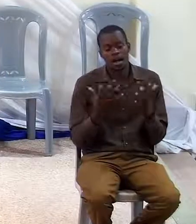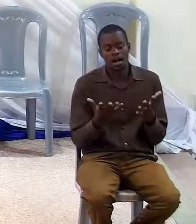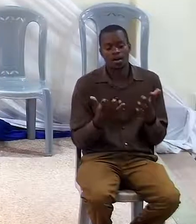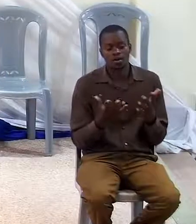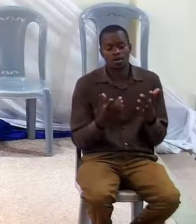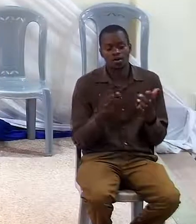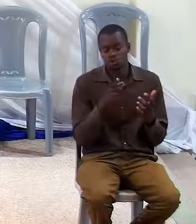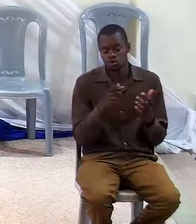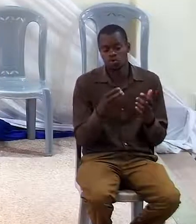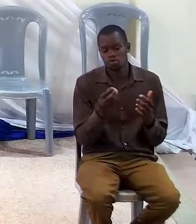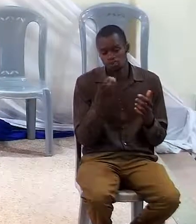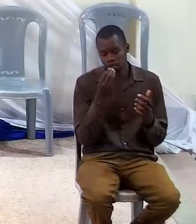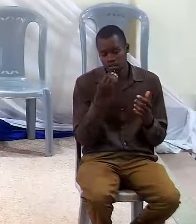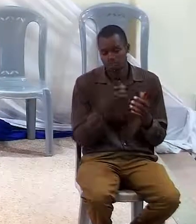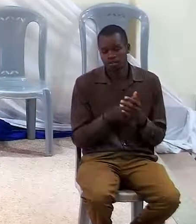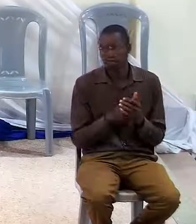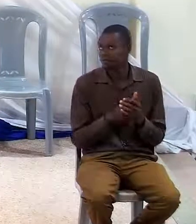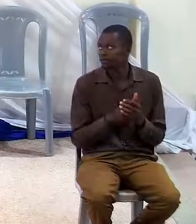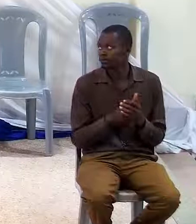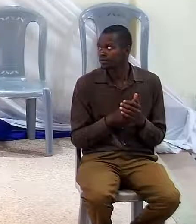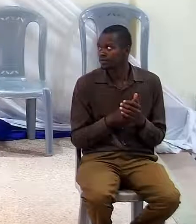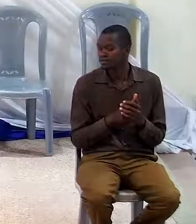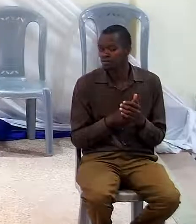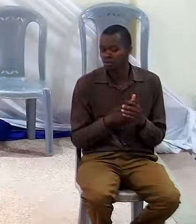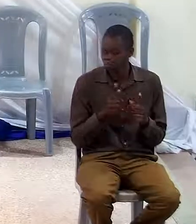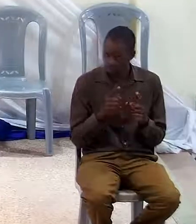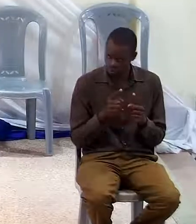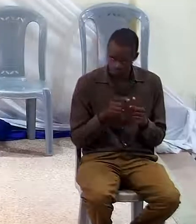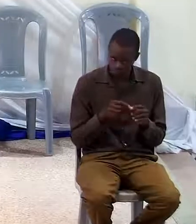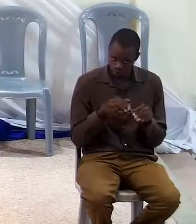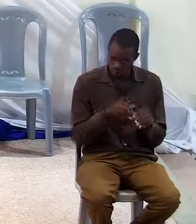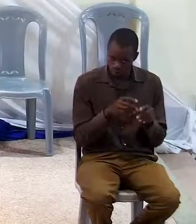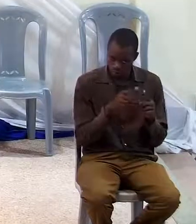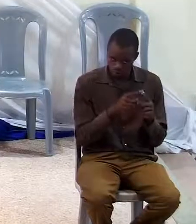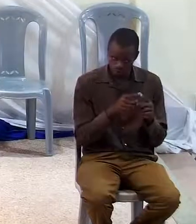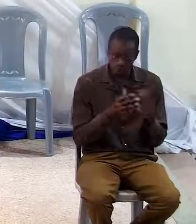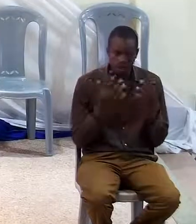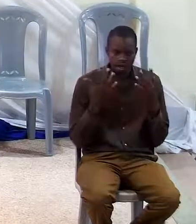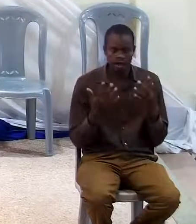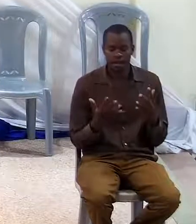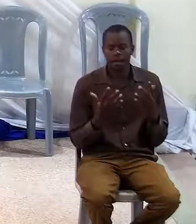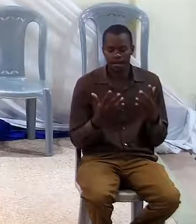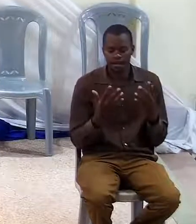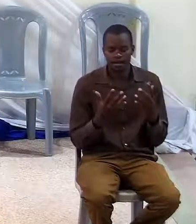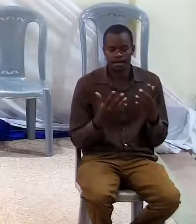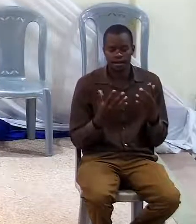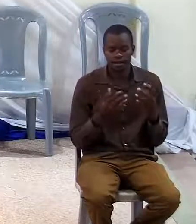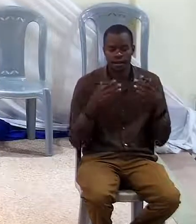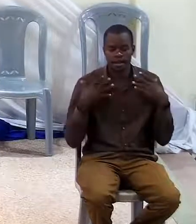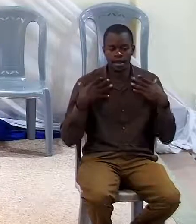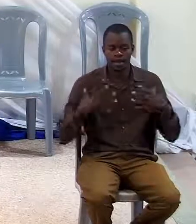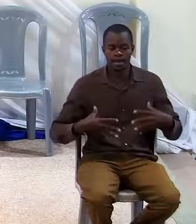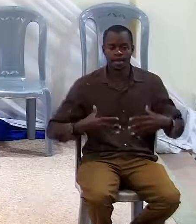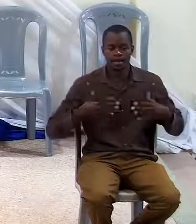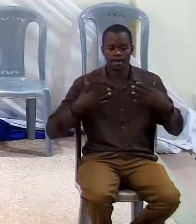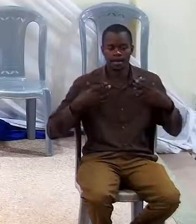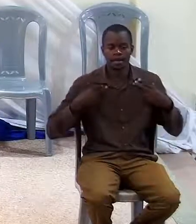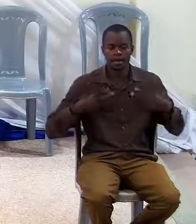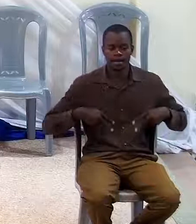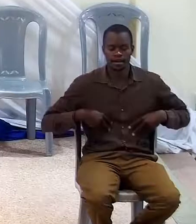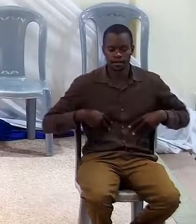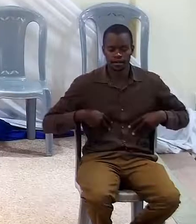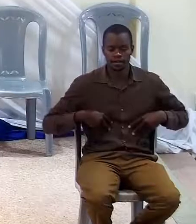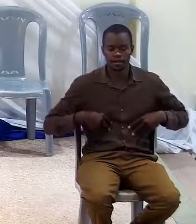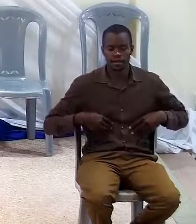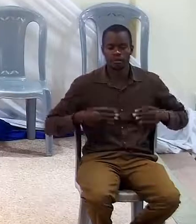a healthy body weight. First, it is also good to know your body weight. Having known